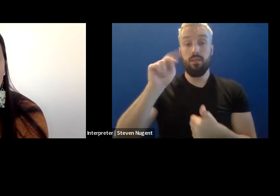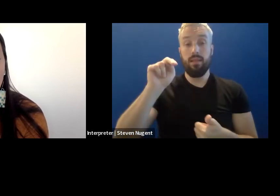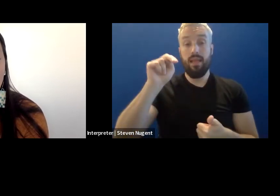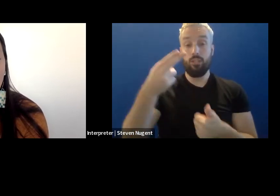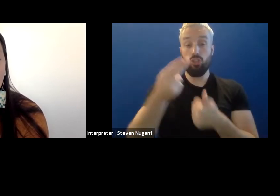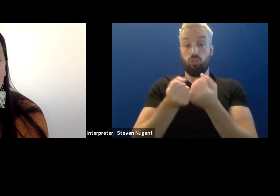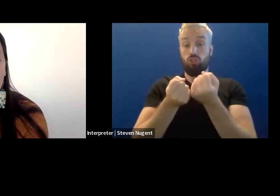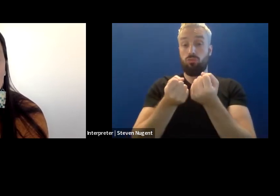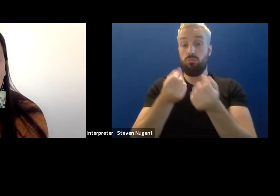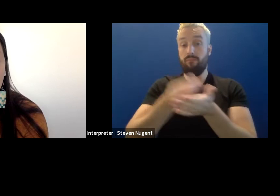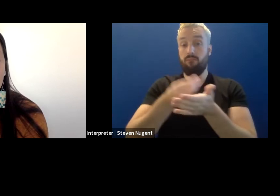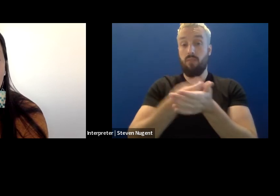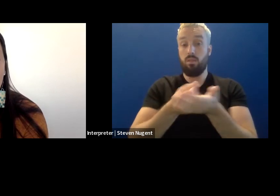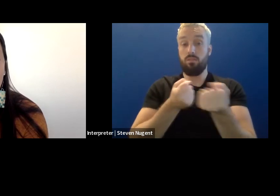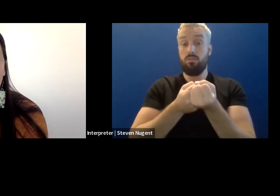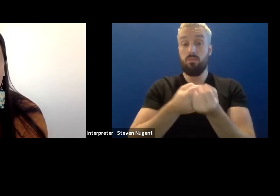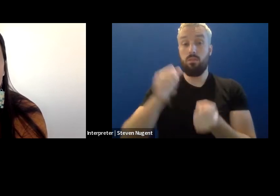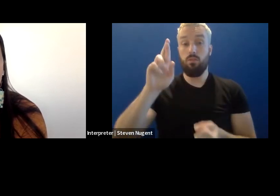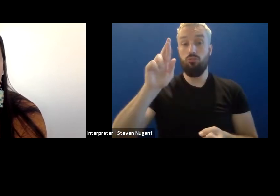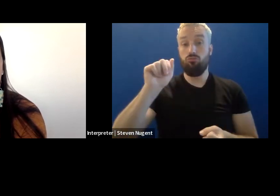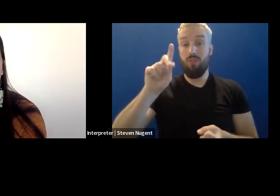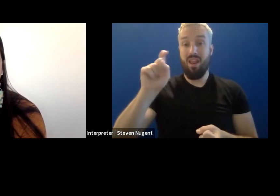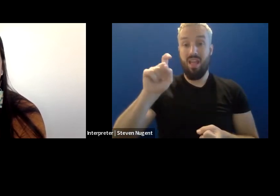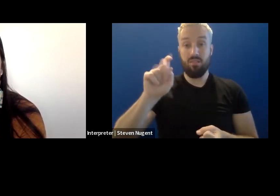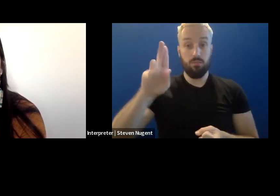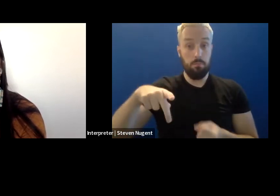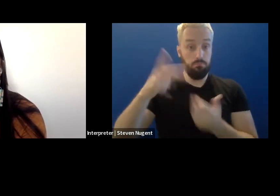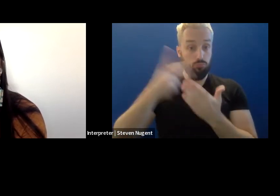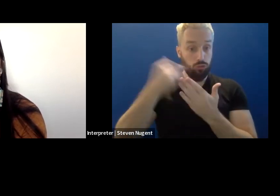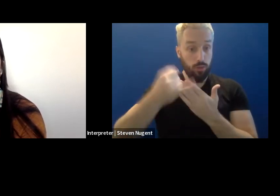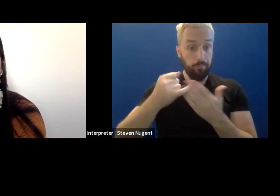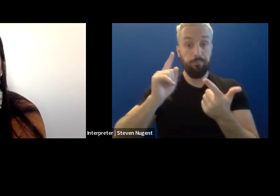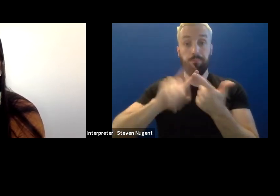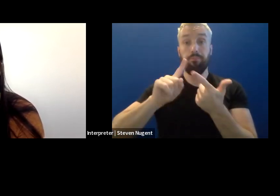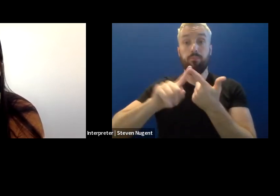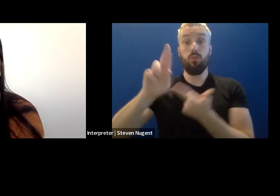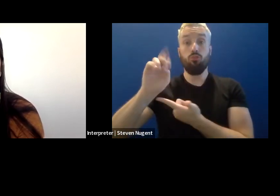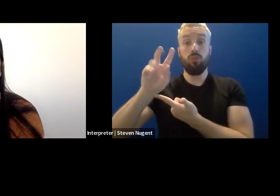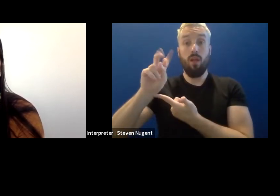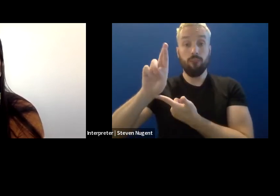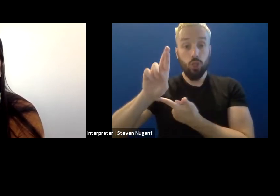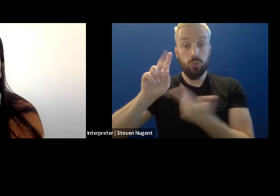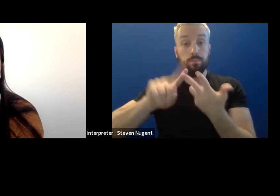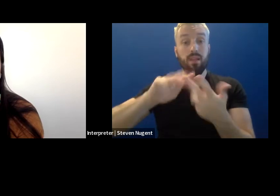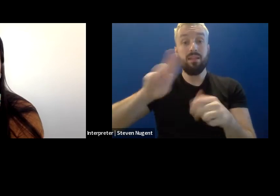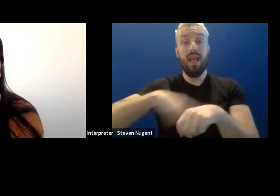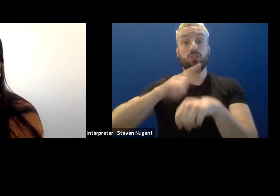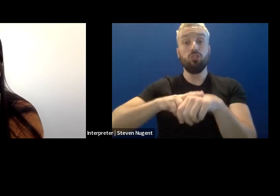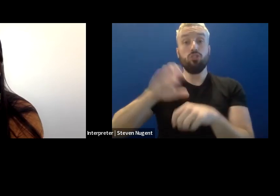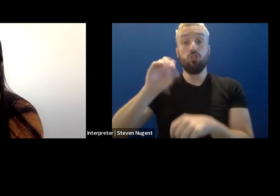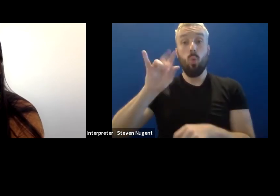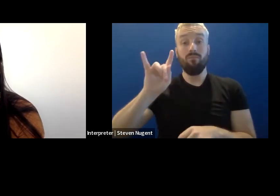NIH-funded RADx Up project, Recover. We have the National COVID